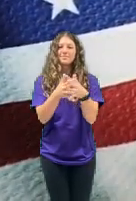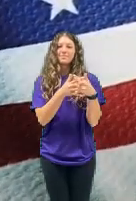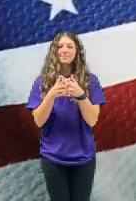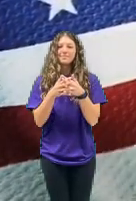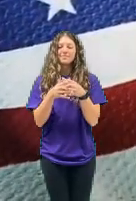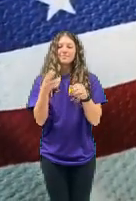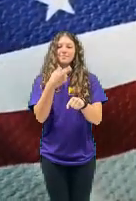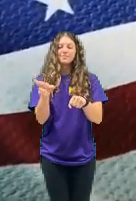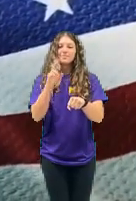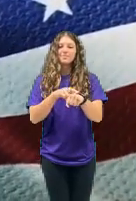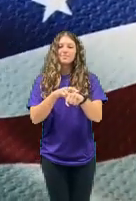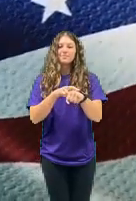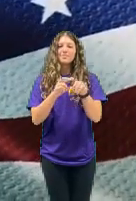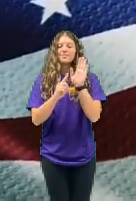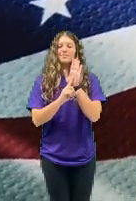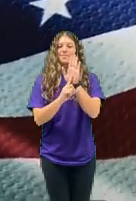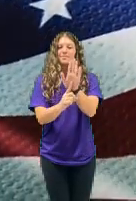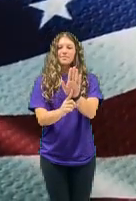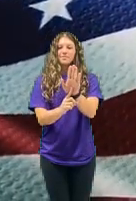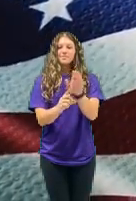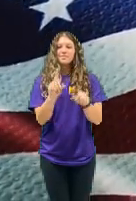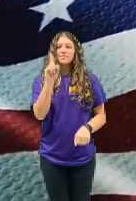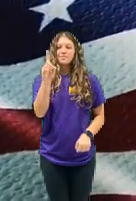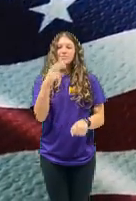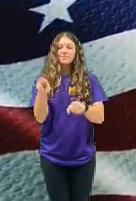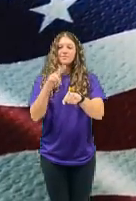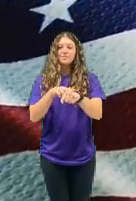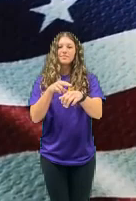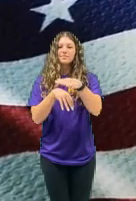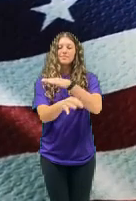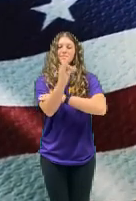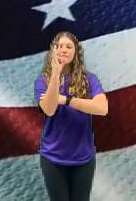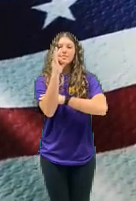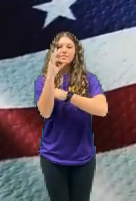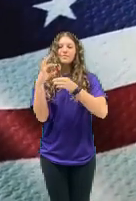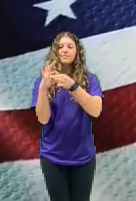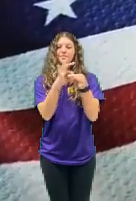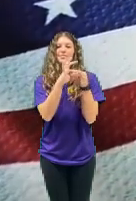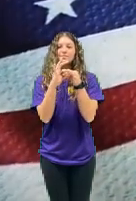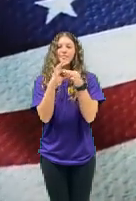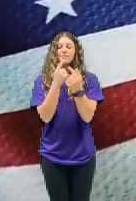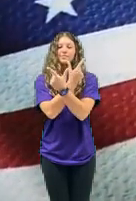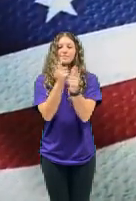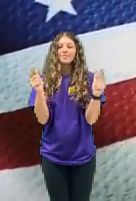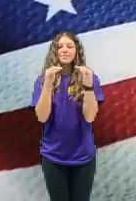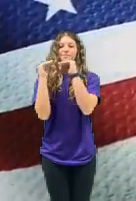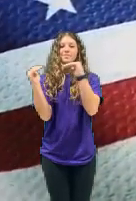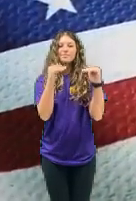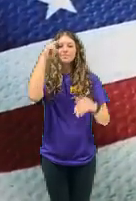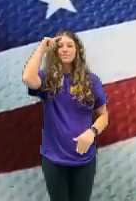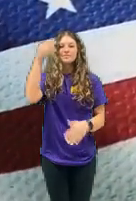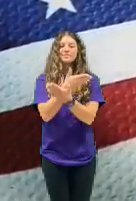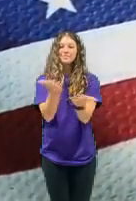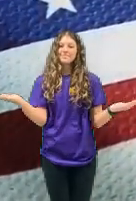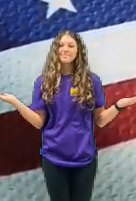of the United States of America, and to the republic for which it stands, one nation, under God, indivisible,